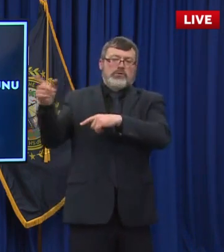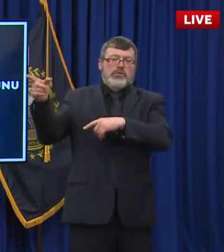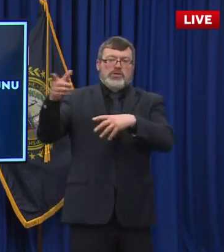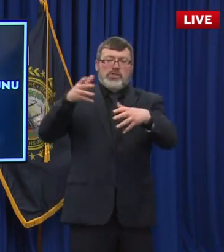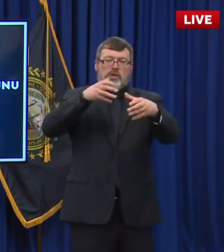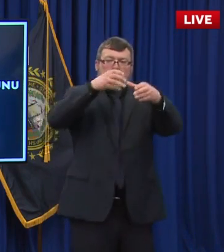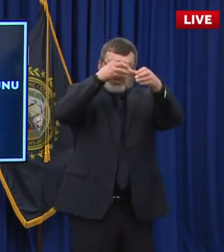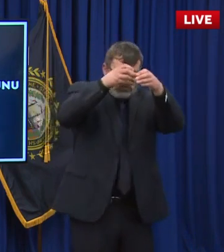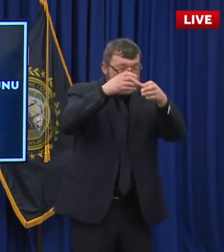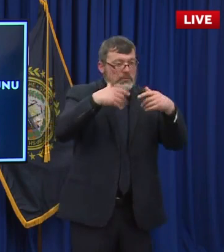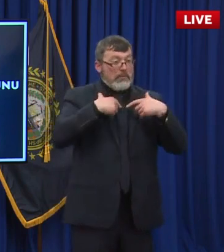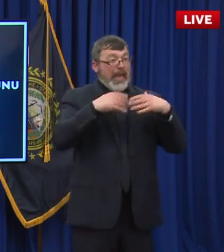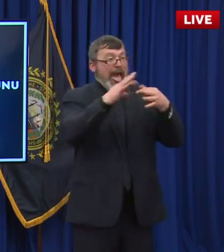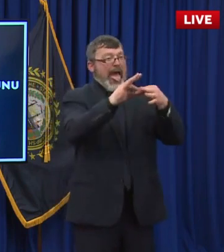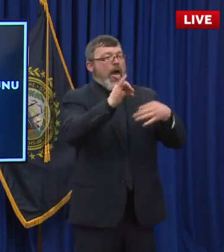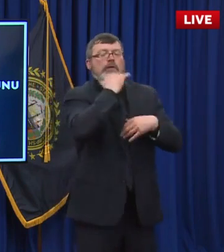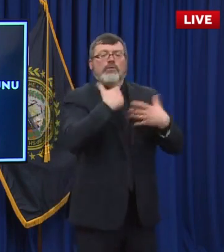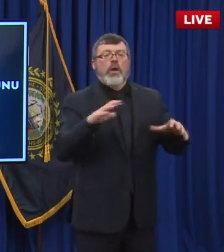this answer up. So I'm going to let her.